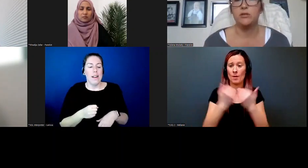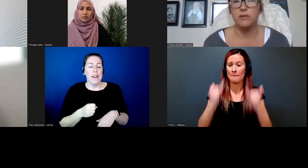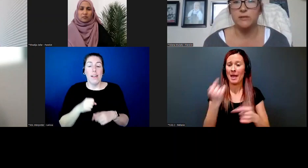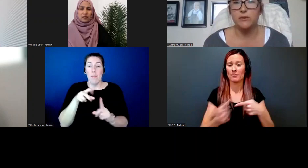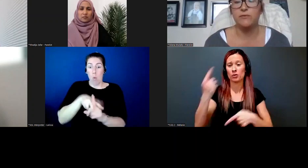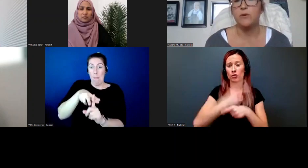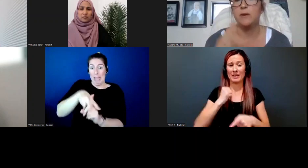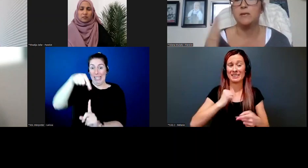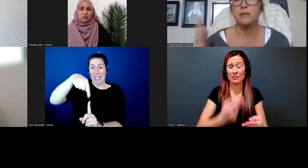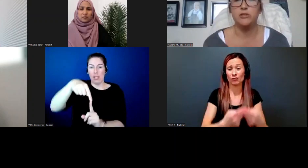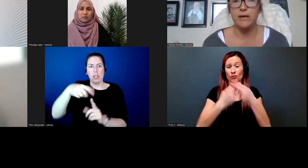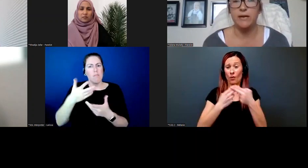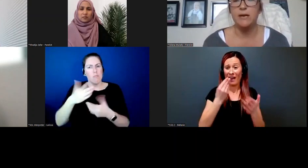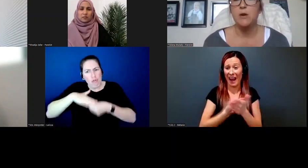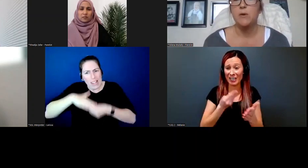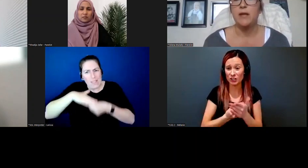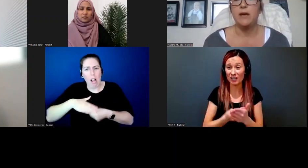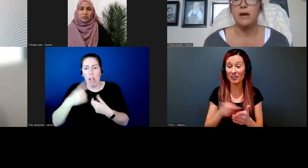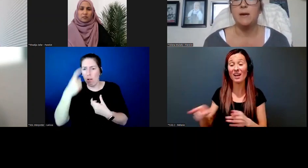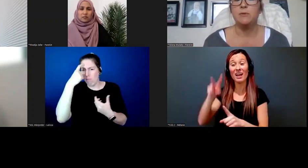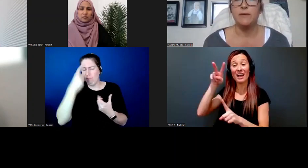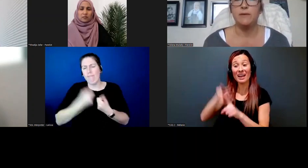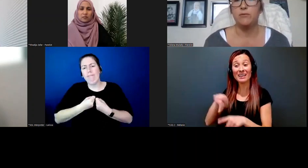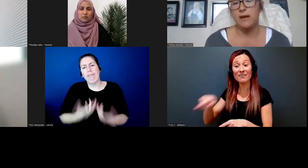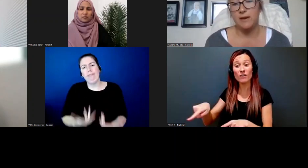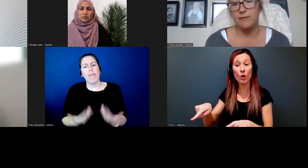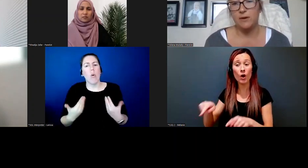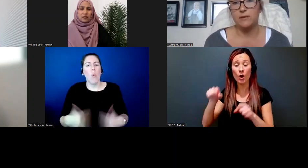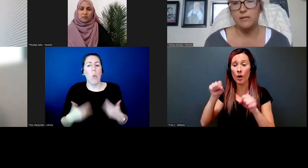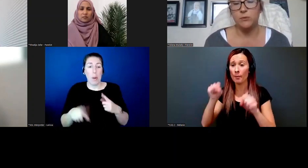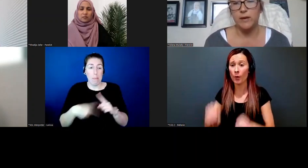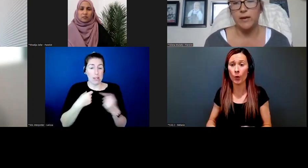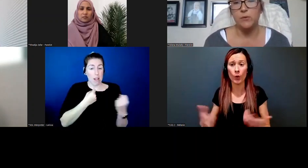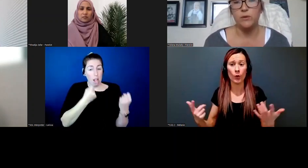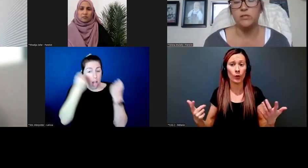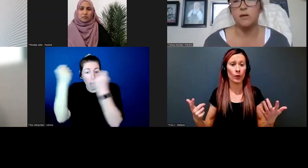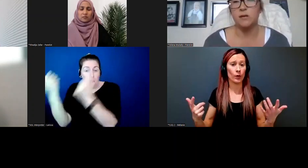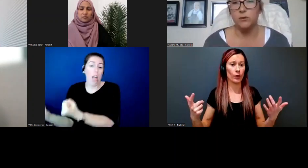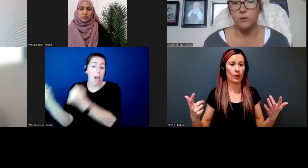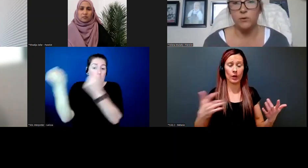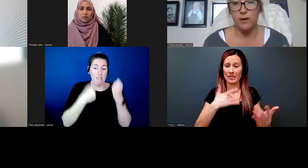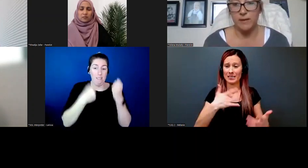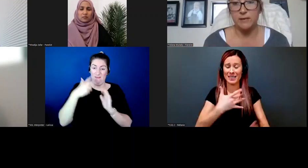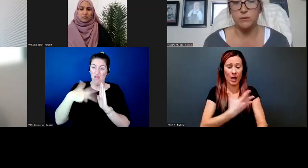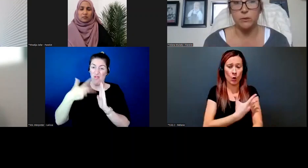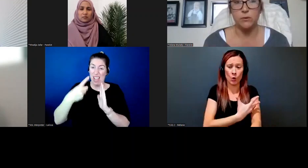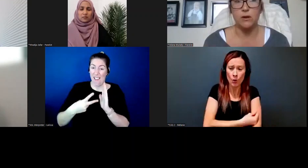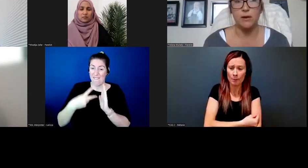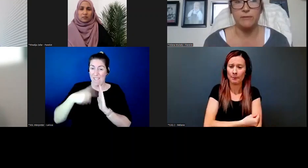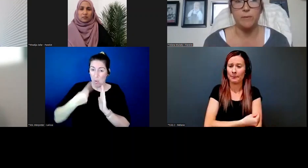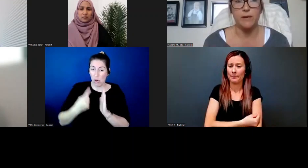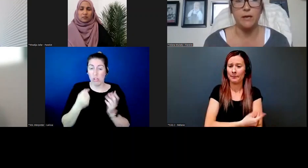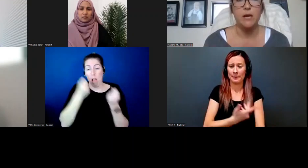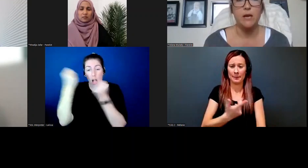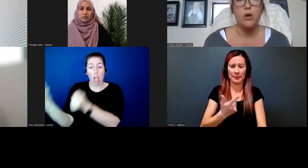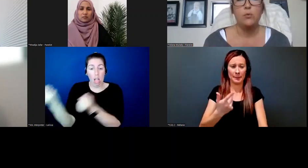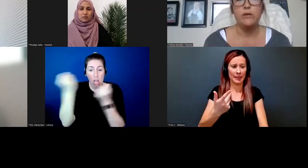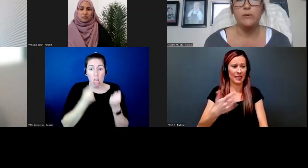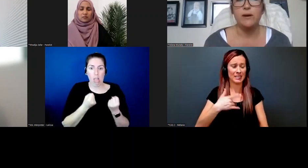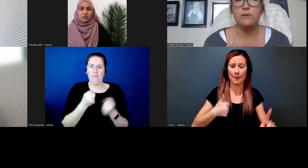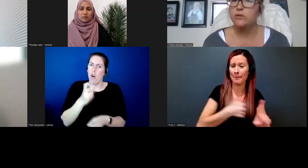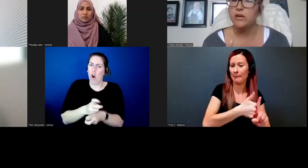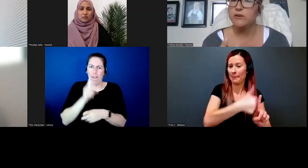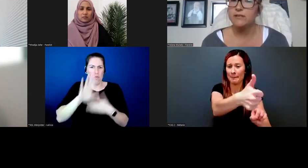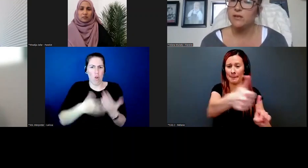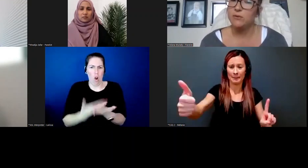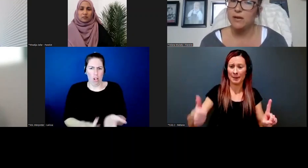can be very stressful, very mentally draining. And then I'm driving 3.5 hours each way, which is also a mental toll on everybody. We